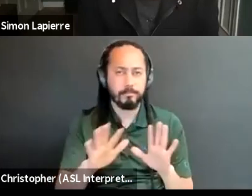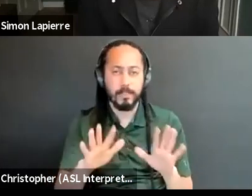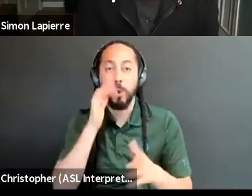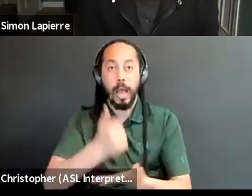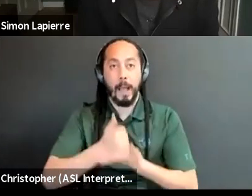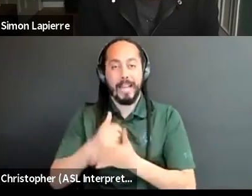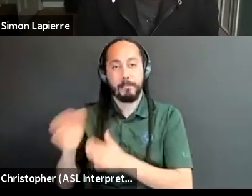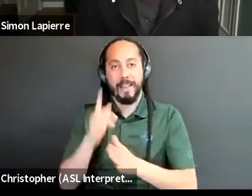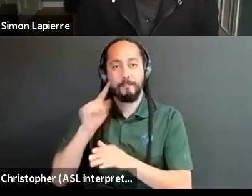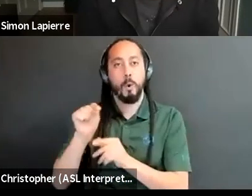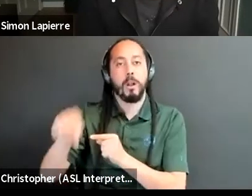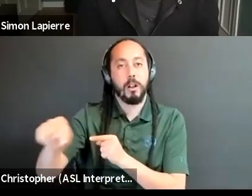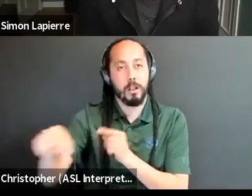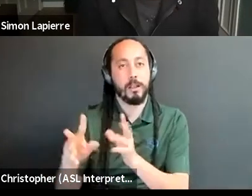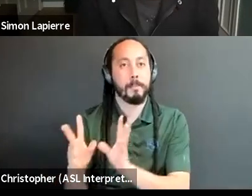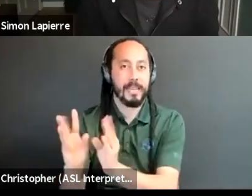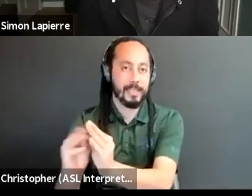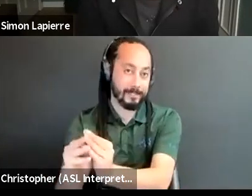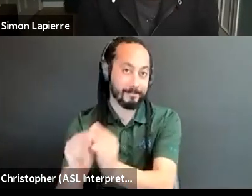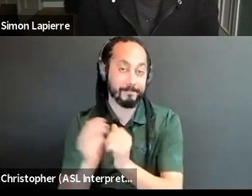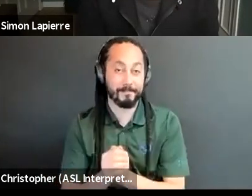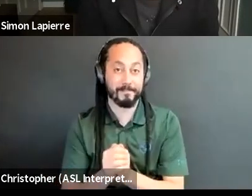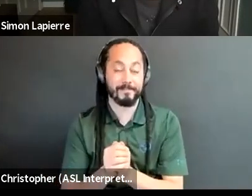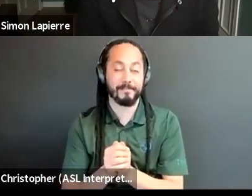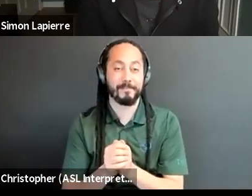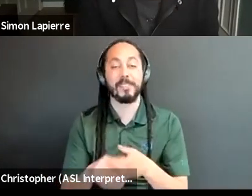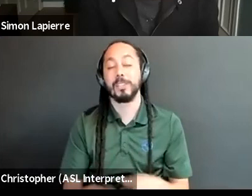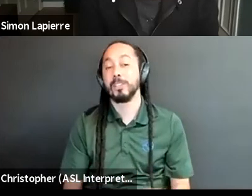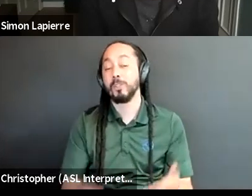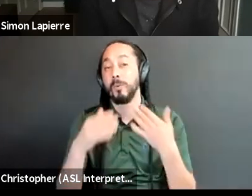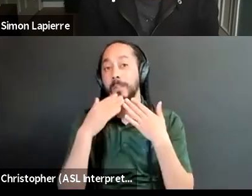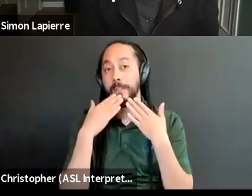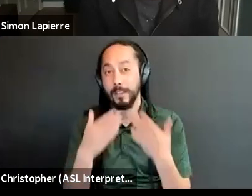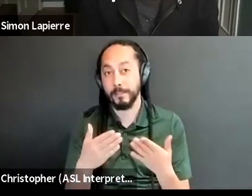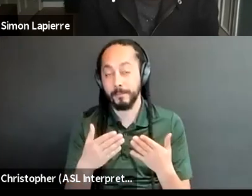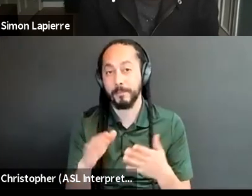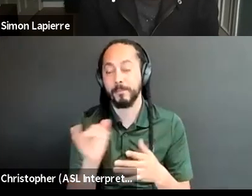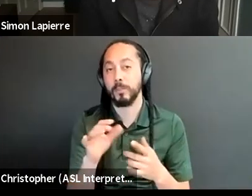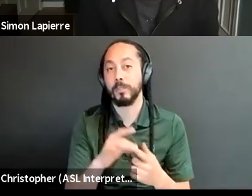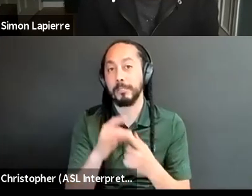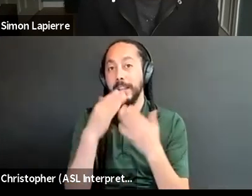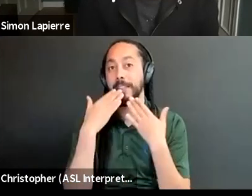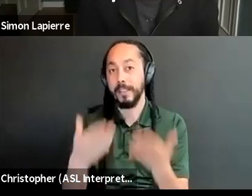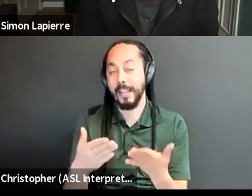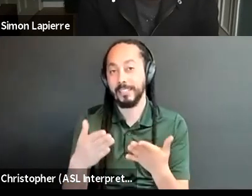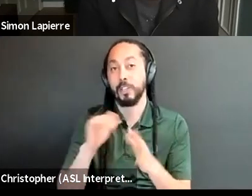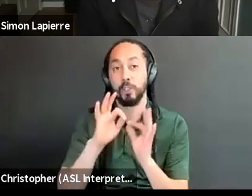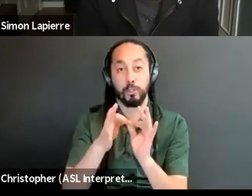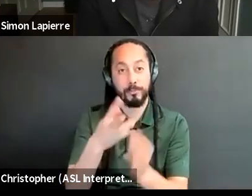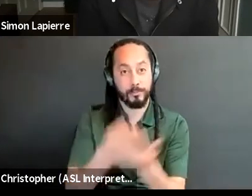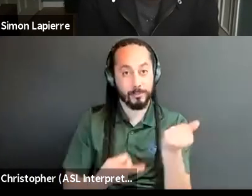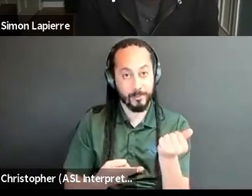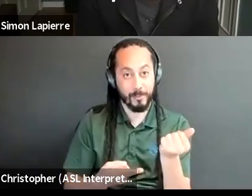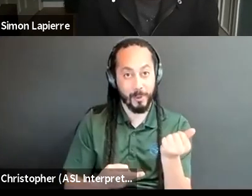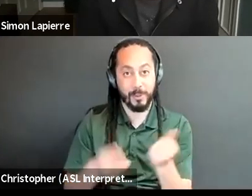series. And so with that, want to give a special thanks to Becky and Christopher for